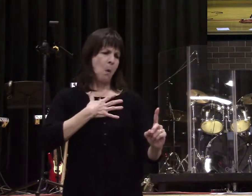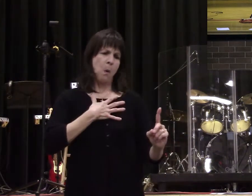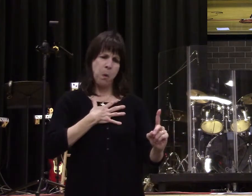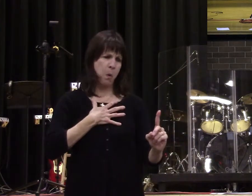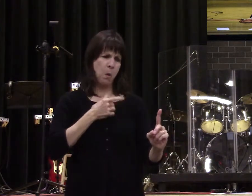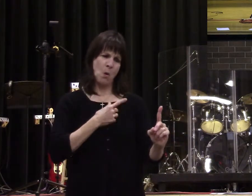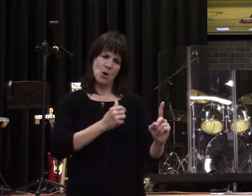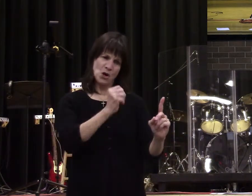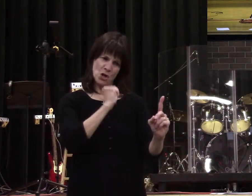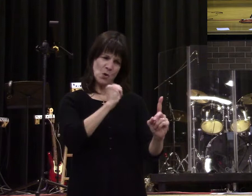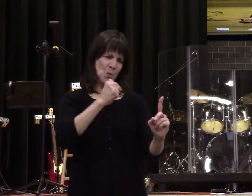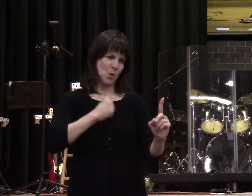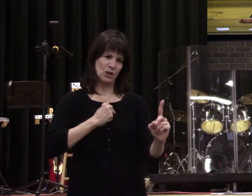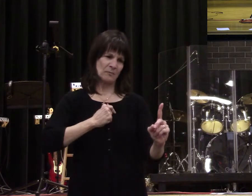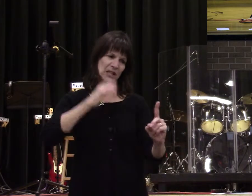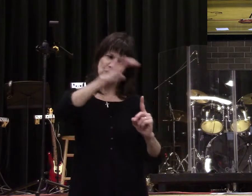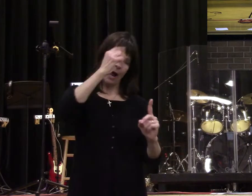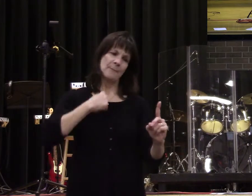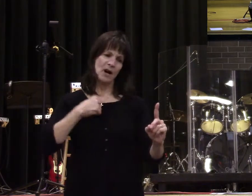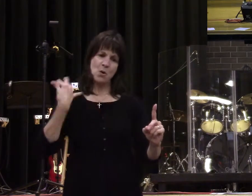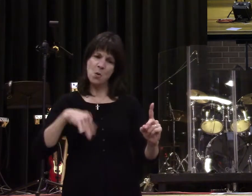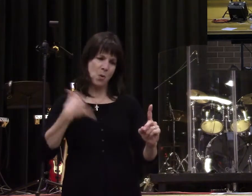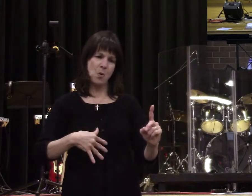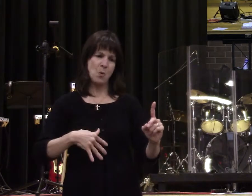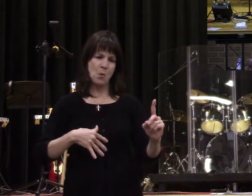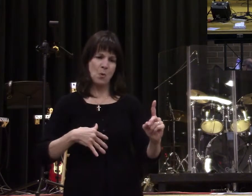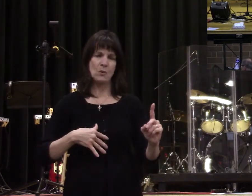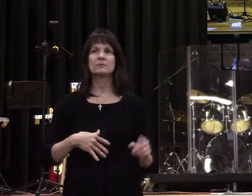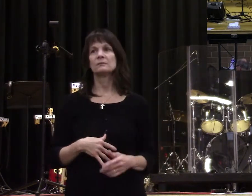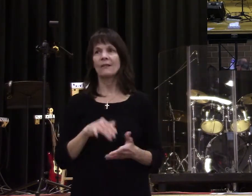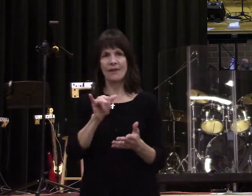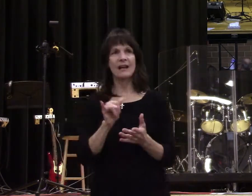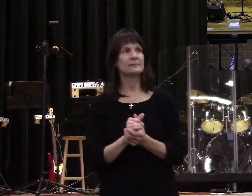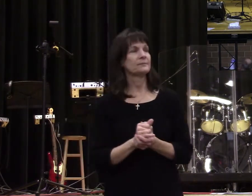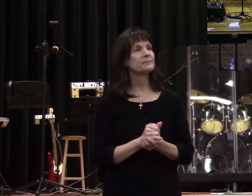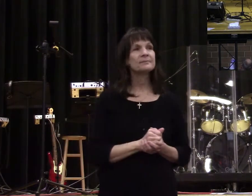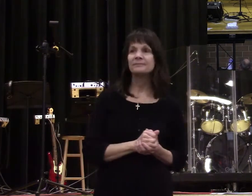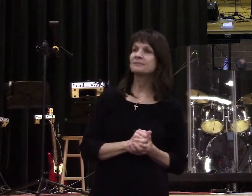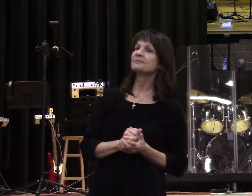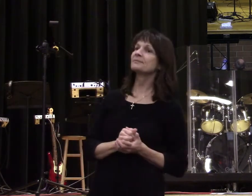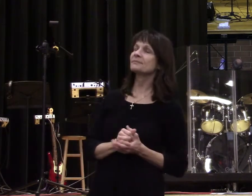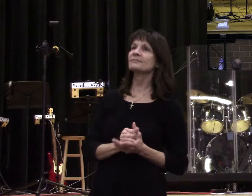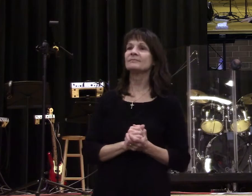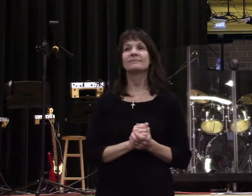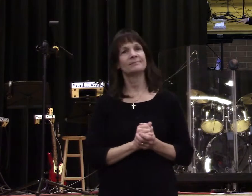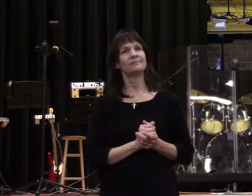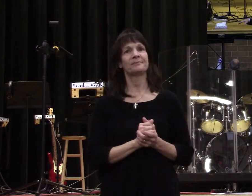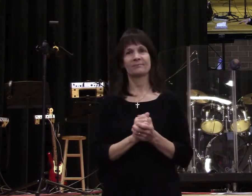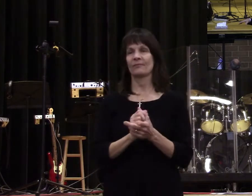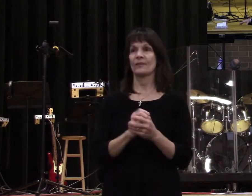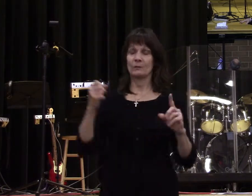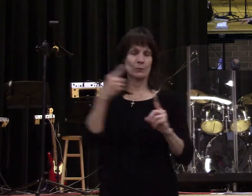let's be honest. How many people have ever eavesdropped on a heated discussion? Come on, you're in line at the grocery store, and on the